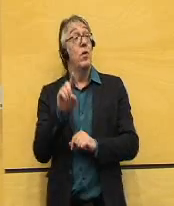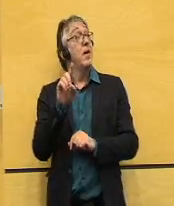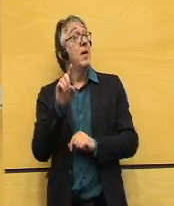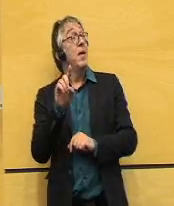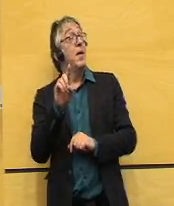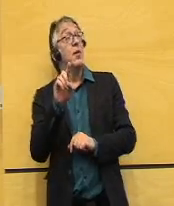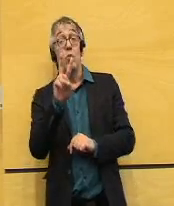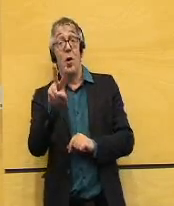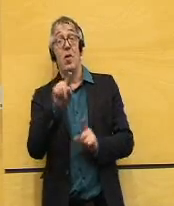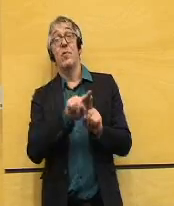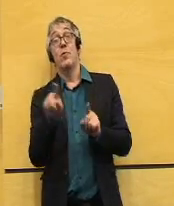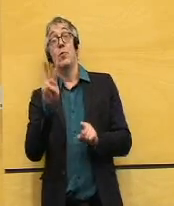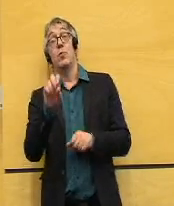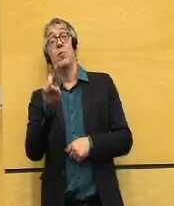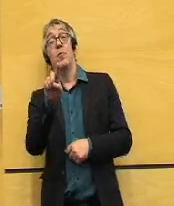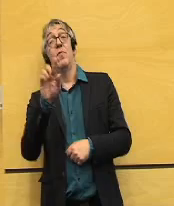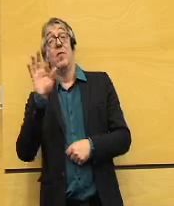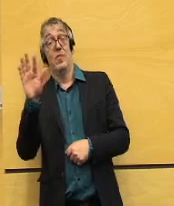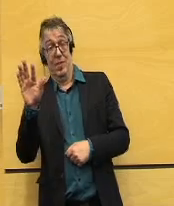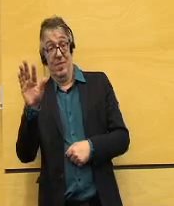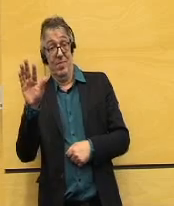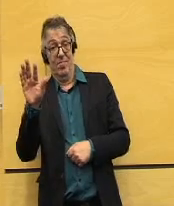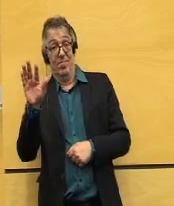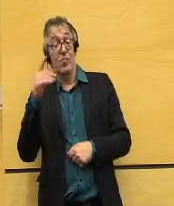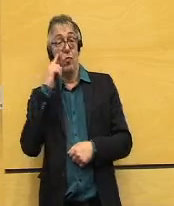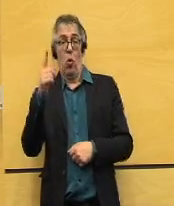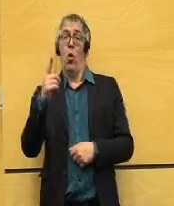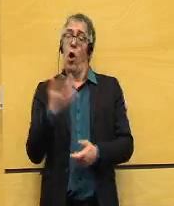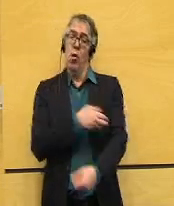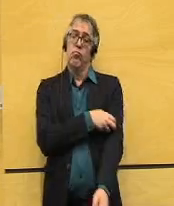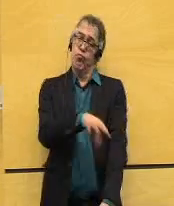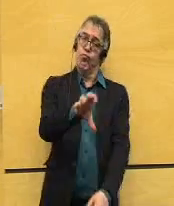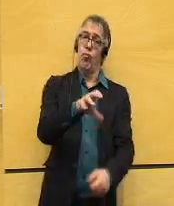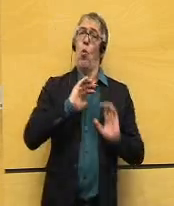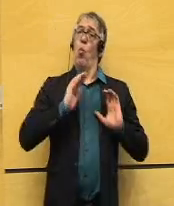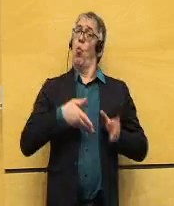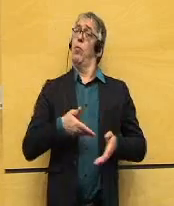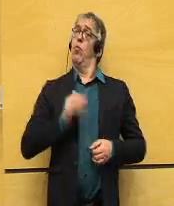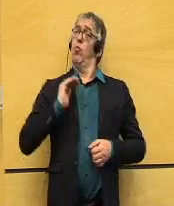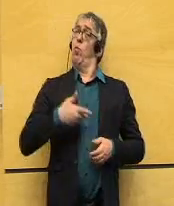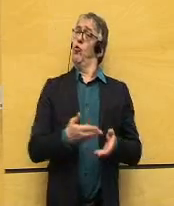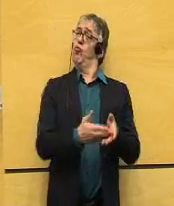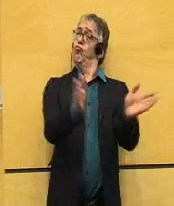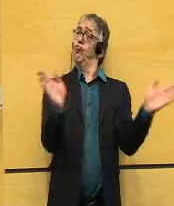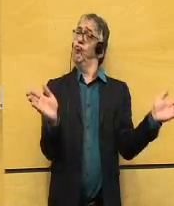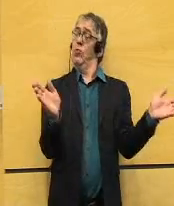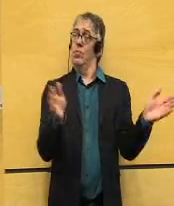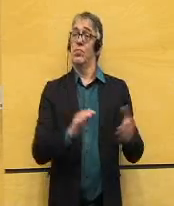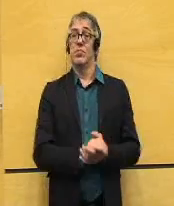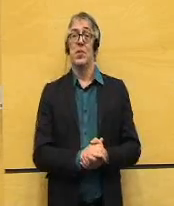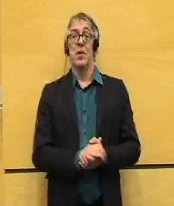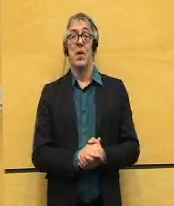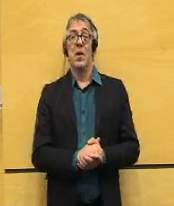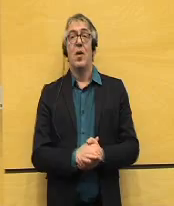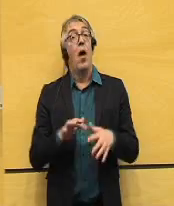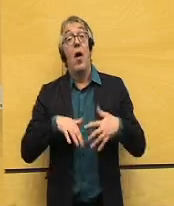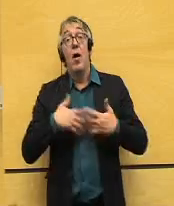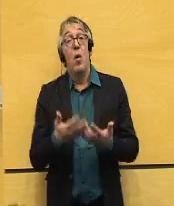the rights of women and to empower women in general, but with focus on providing